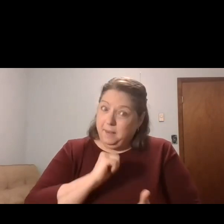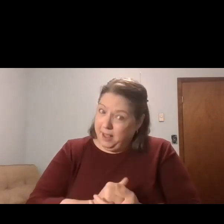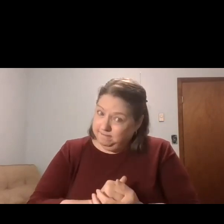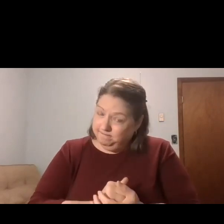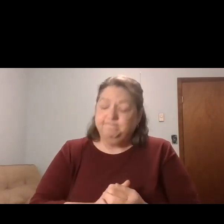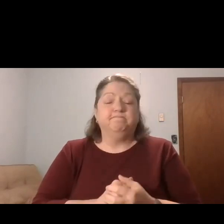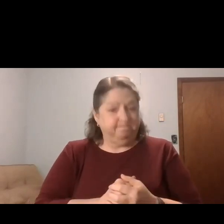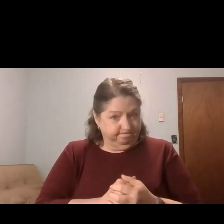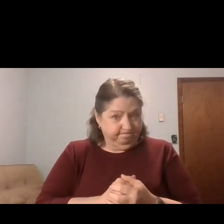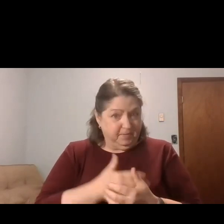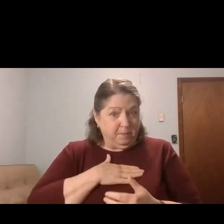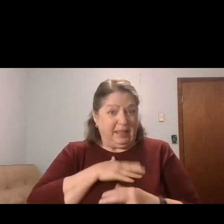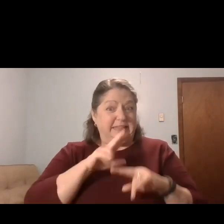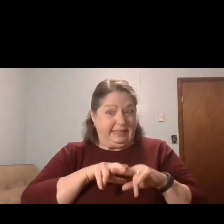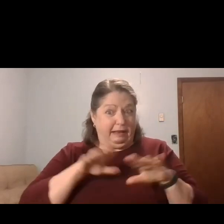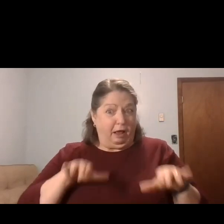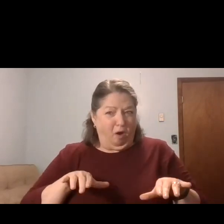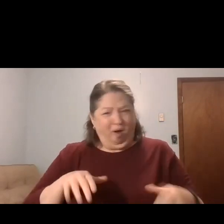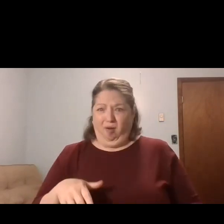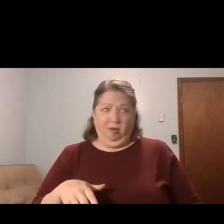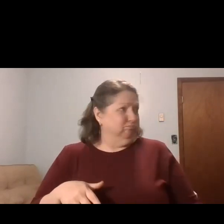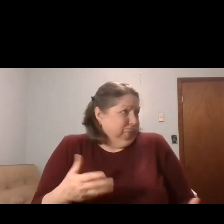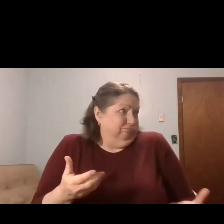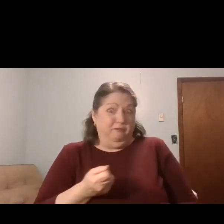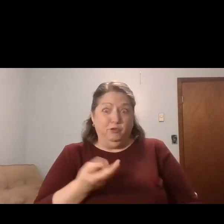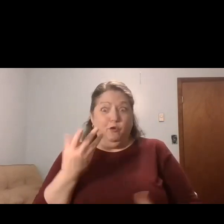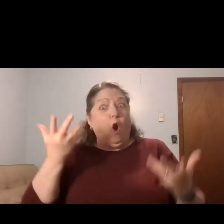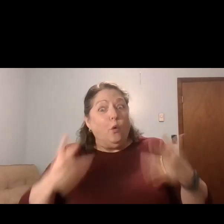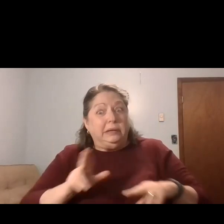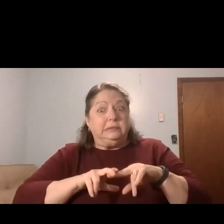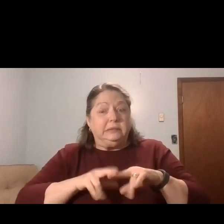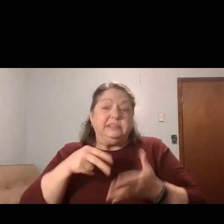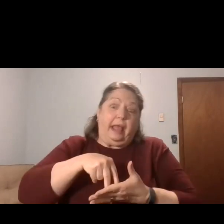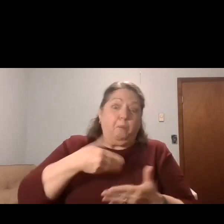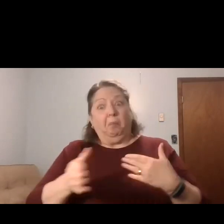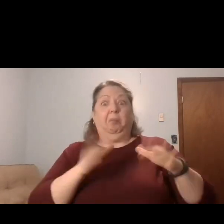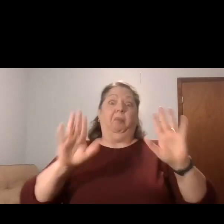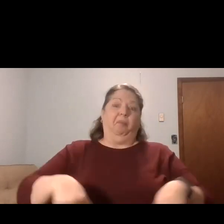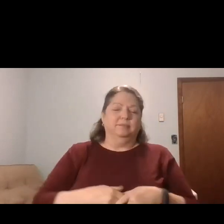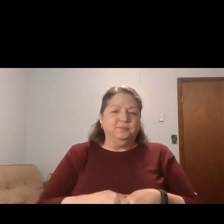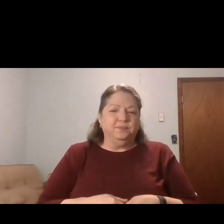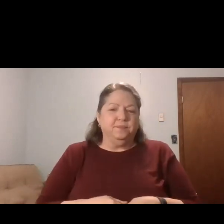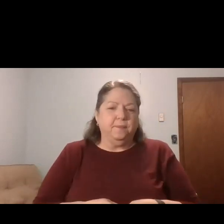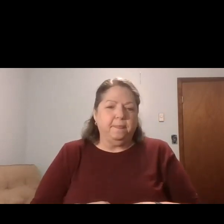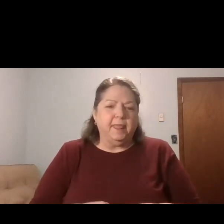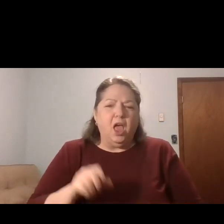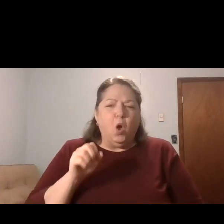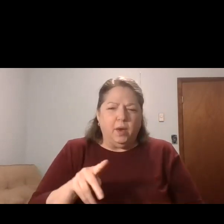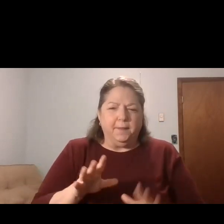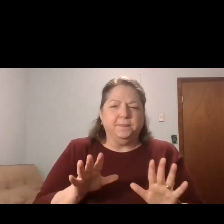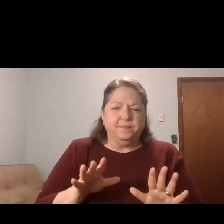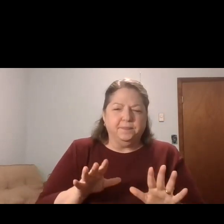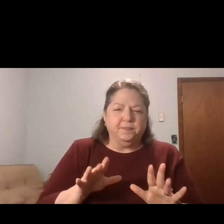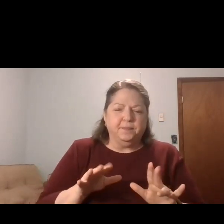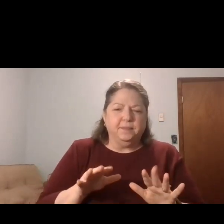may be seated. Some of you are seated, some of you are standing. Anyway, let me just say this. Let me draw your attention back